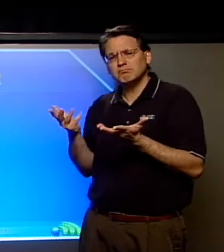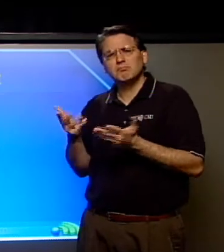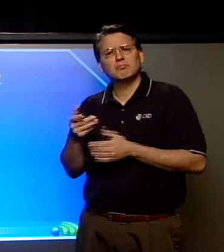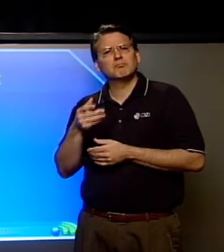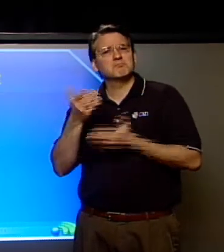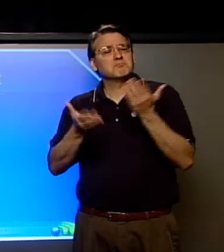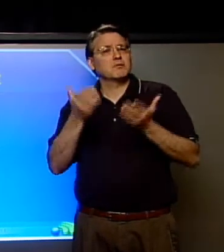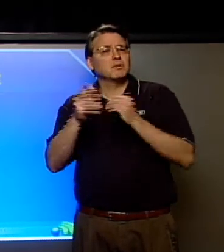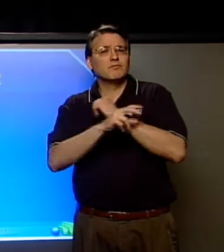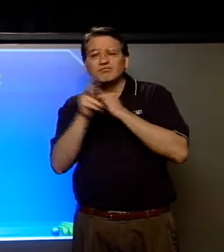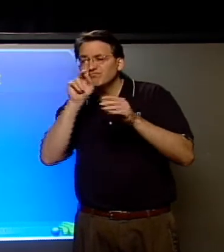identity theft.